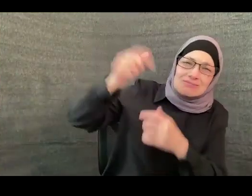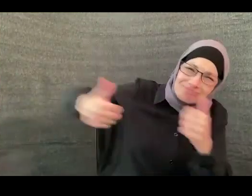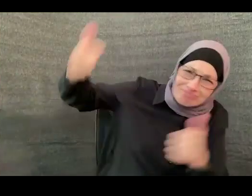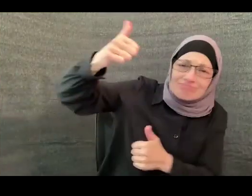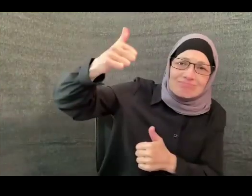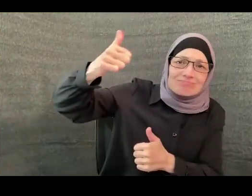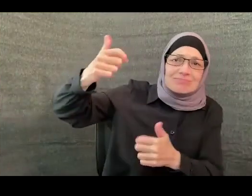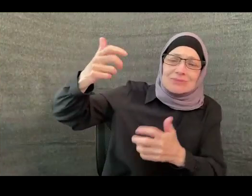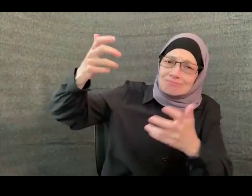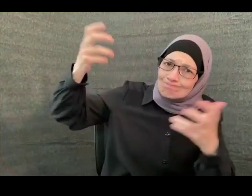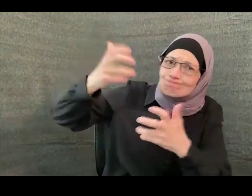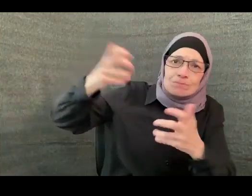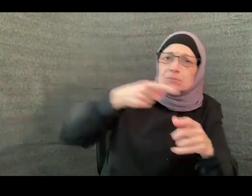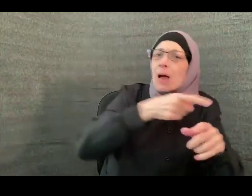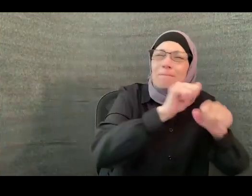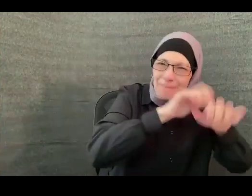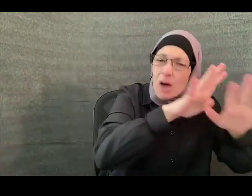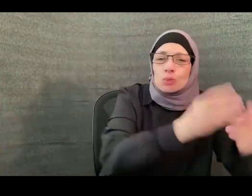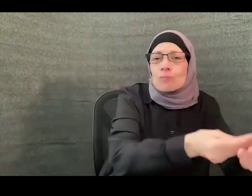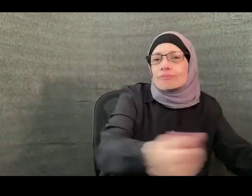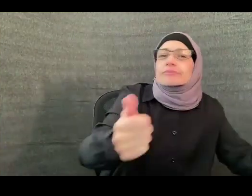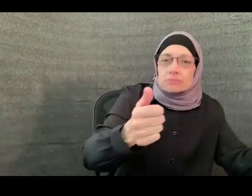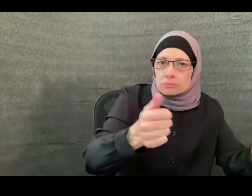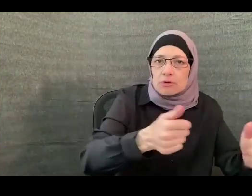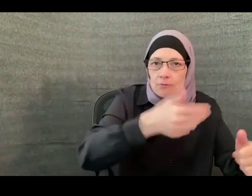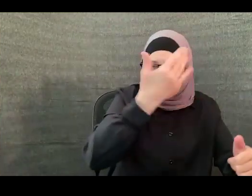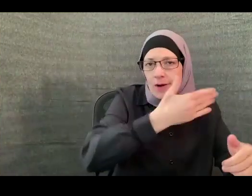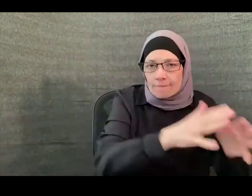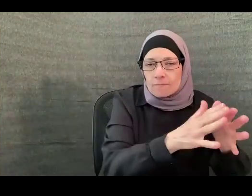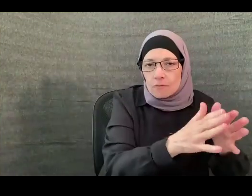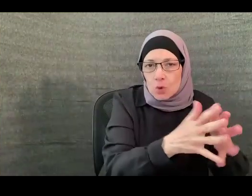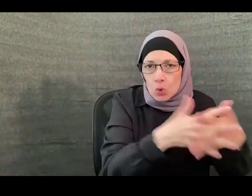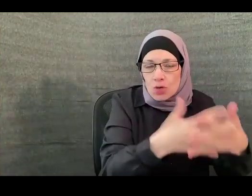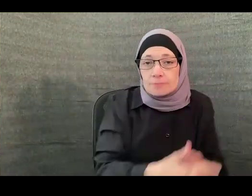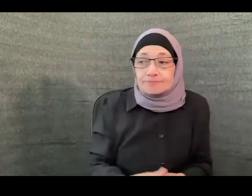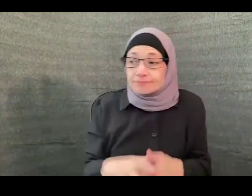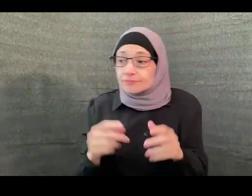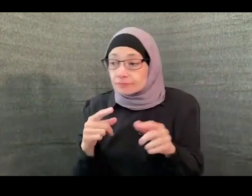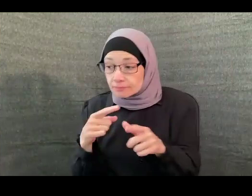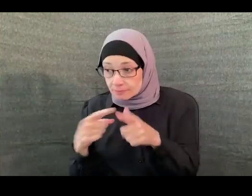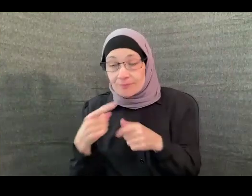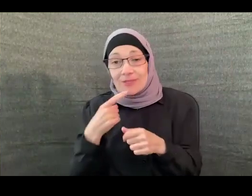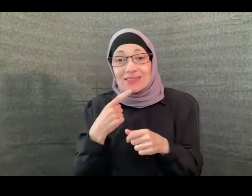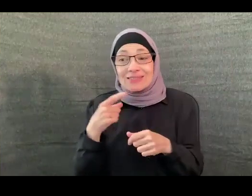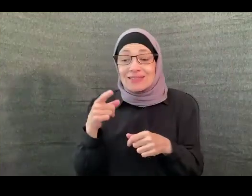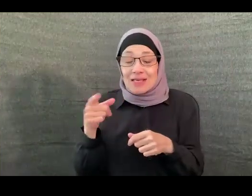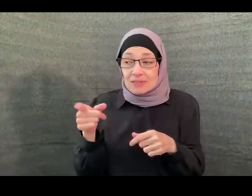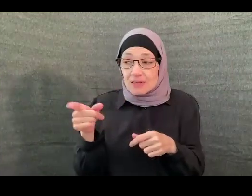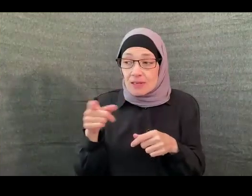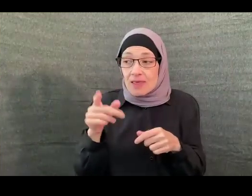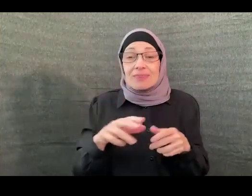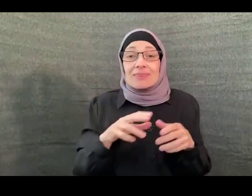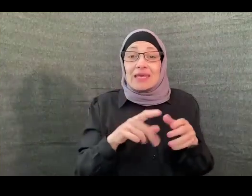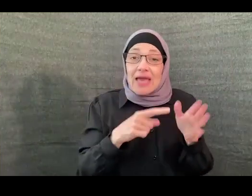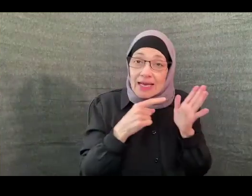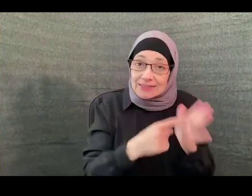continues and says, and those examples and parables that we put forth